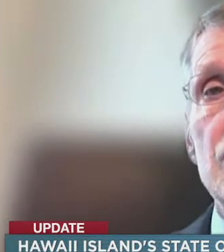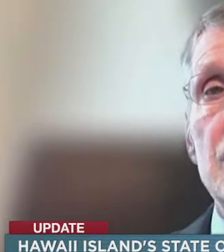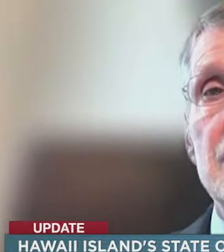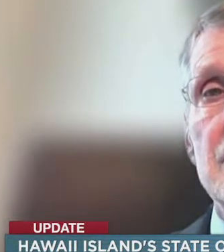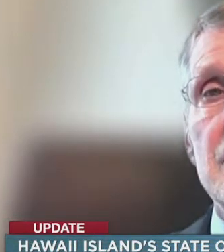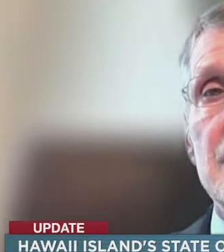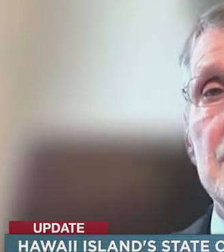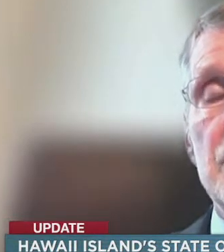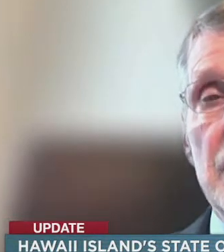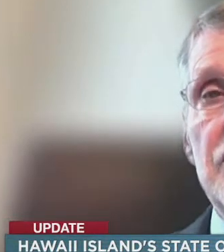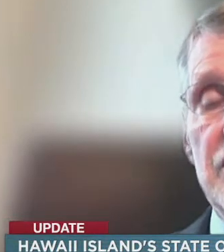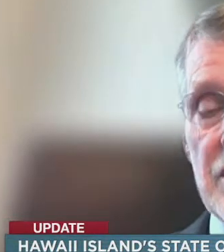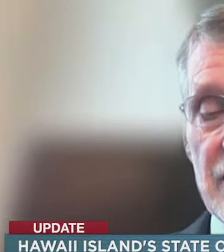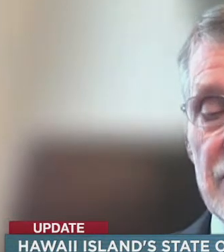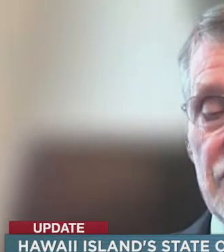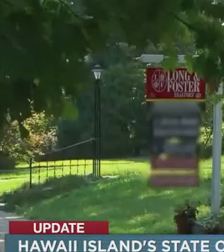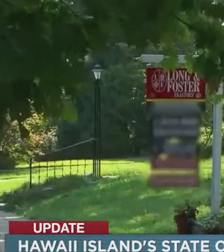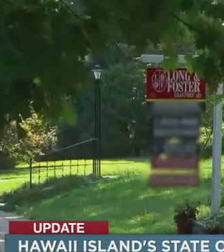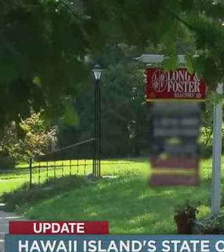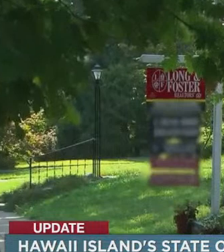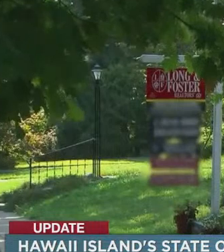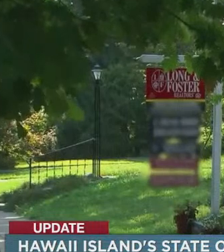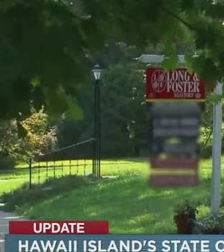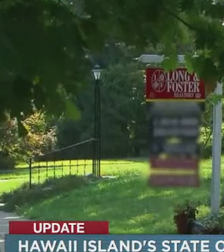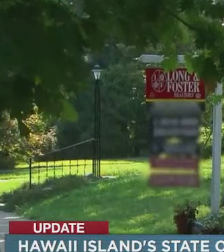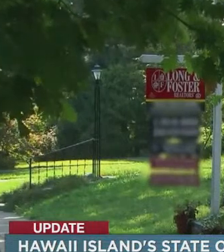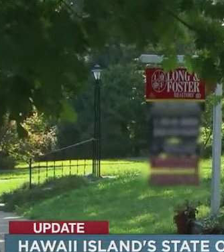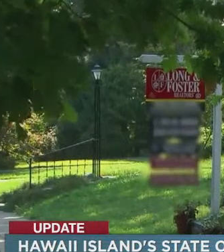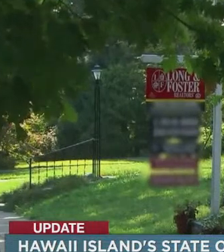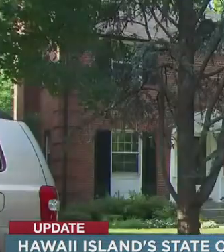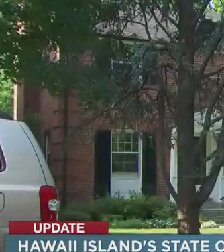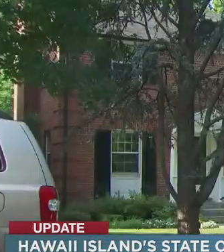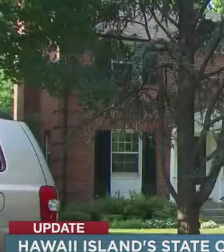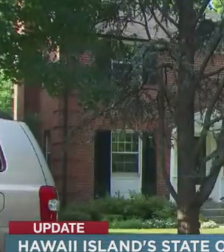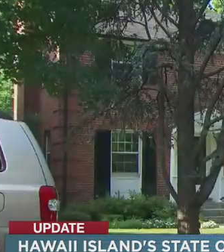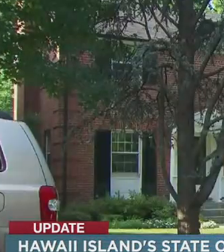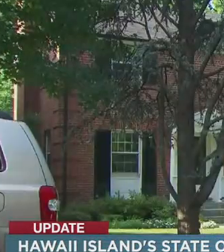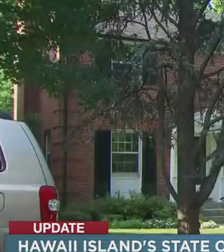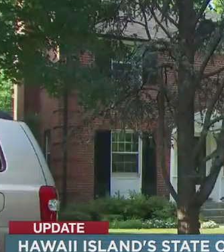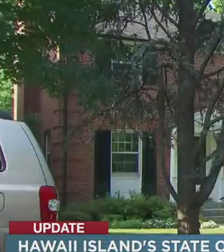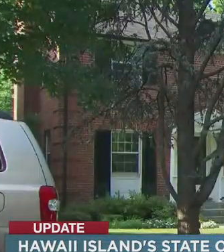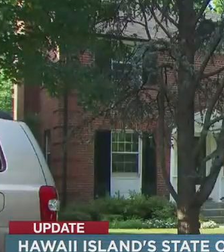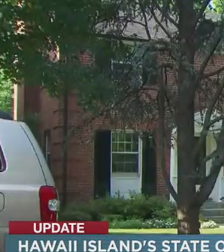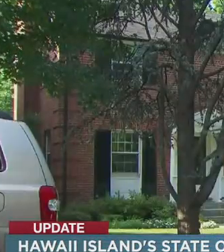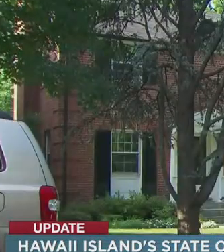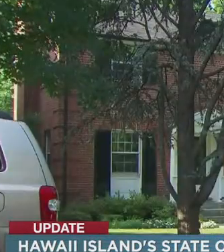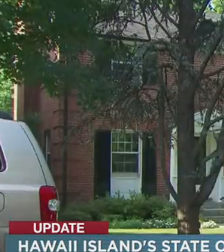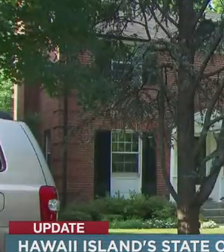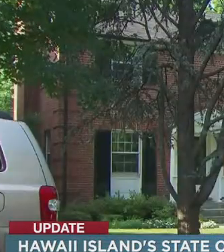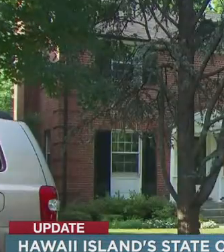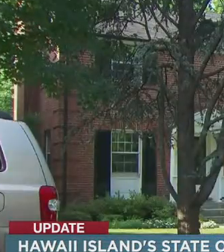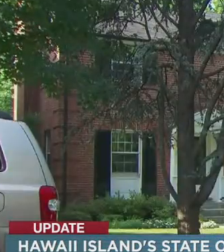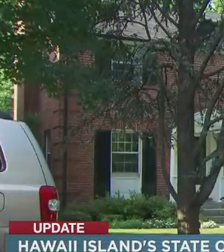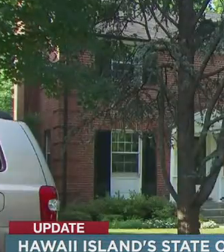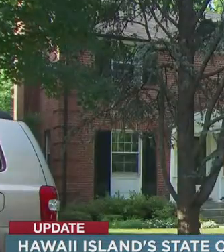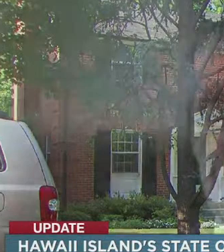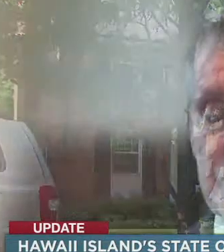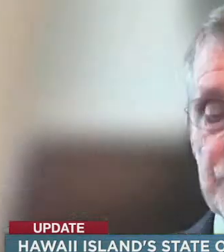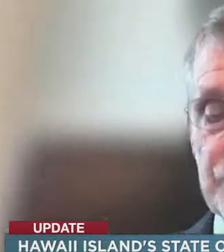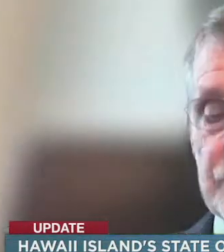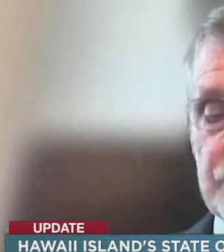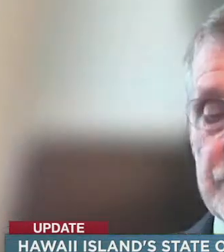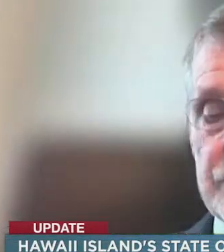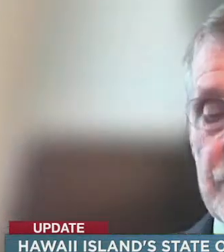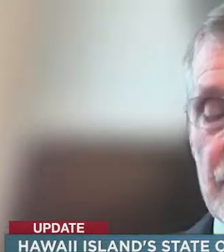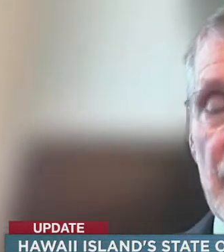own production costs. And causing the U.S. Federal Reserve to raise interest rates to try and tamp it down.